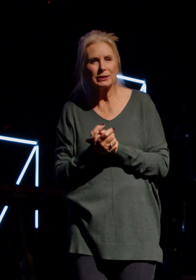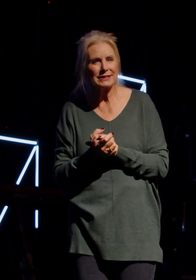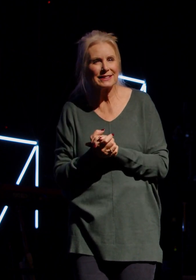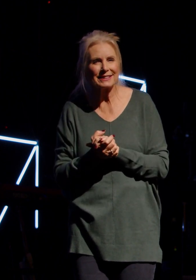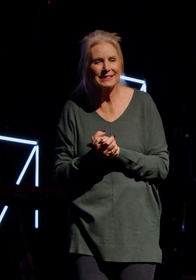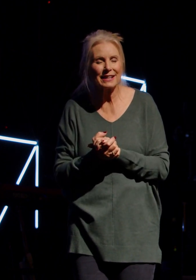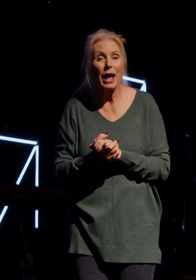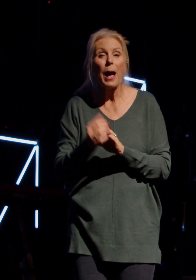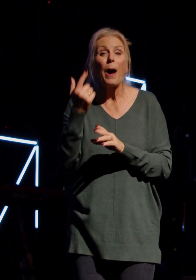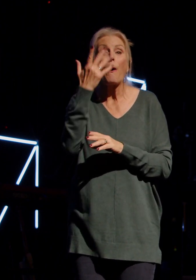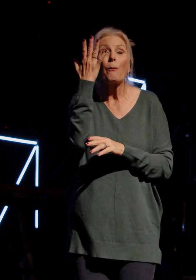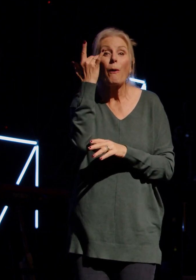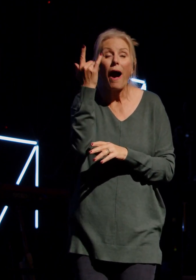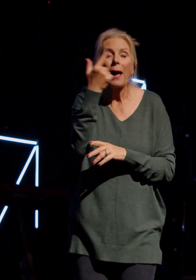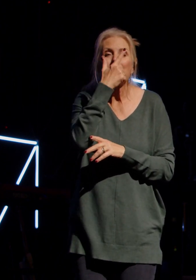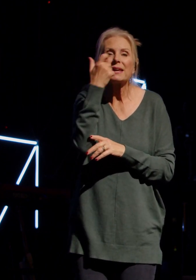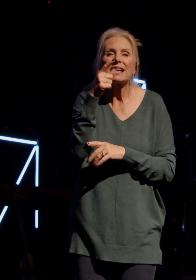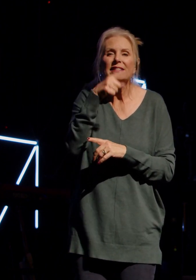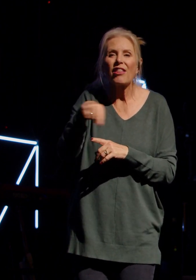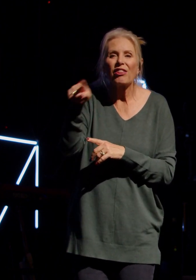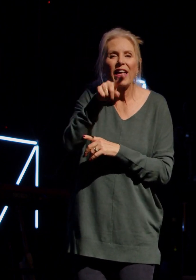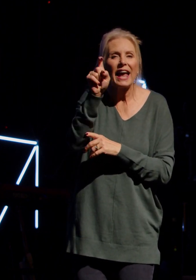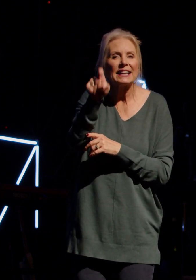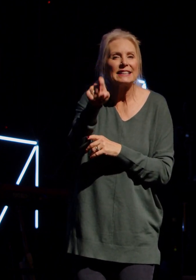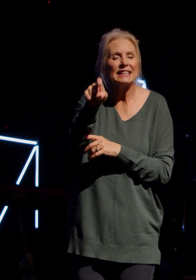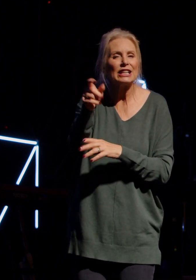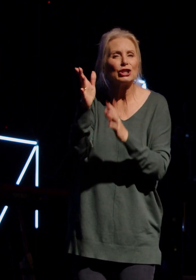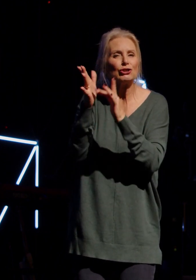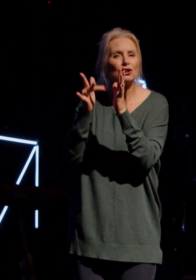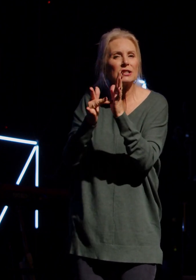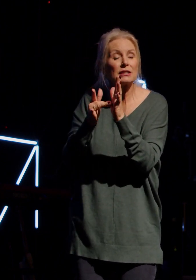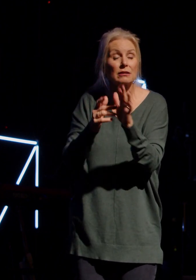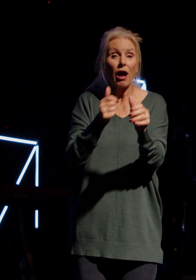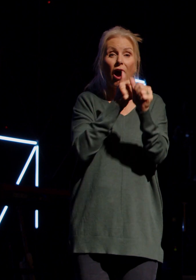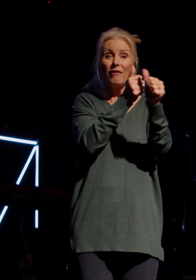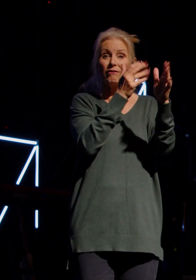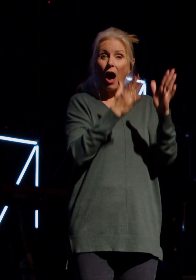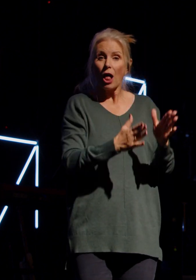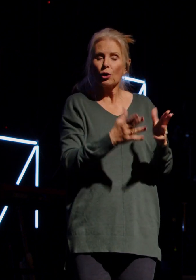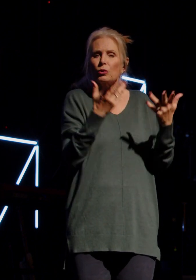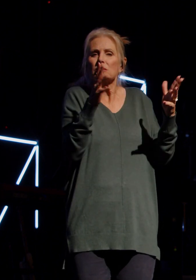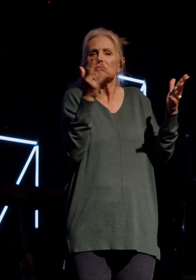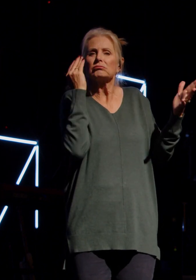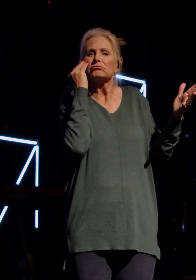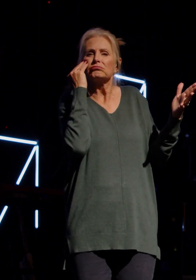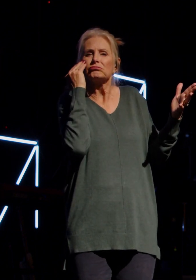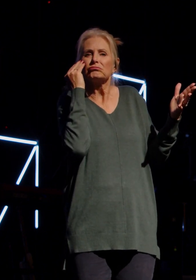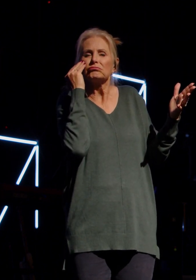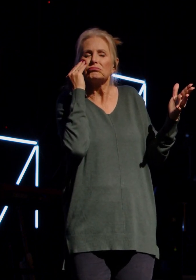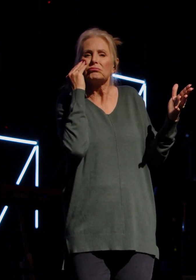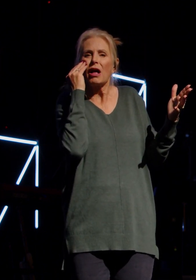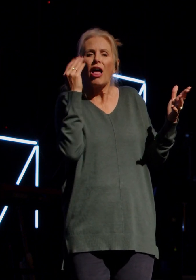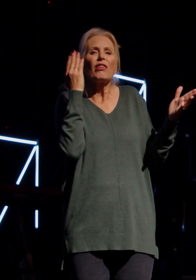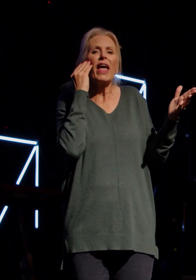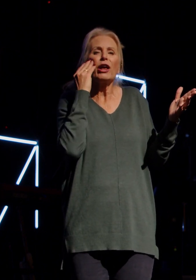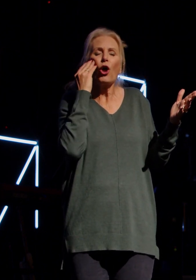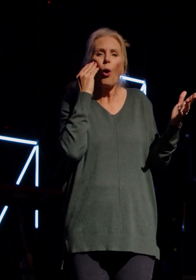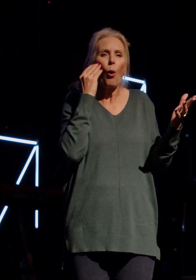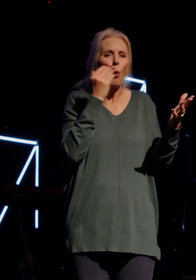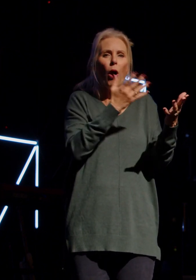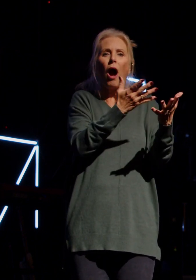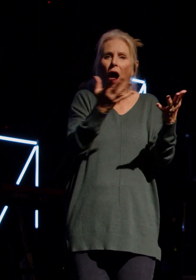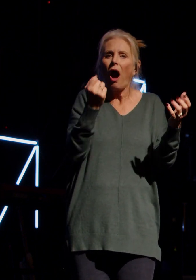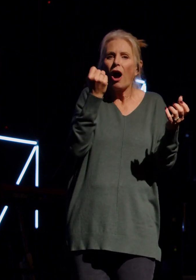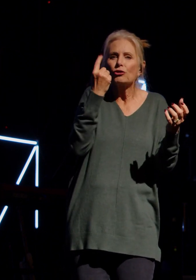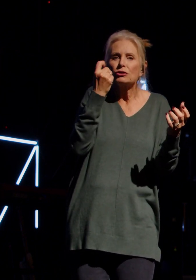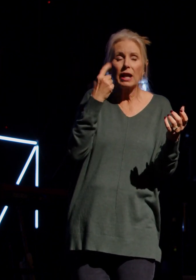because sinners need Jesus. Followers of Jesus recognize that we're sinners. Followers of Jesus